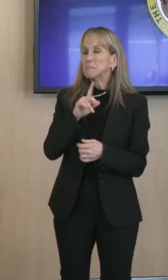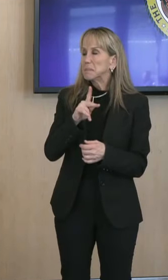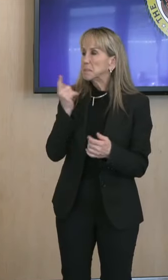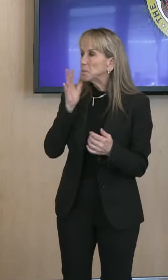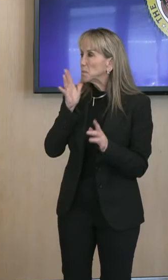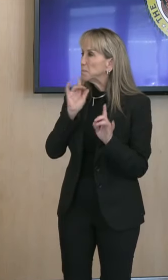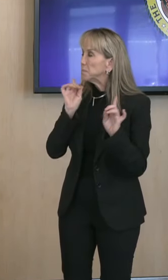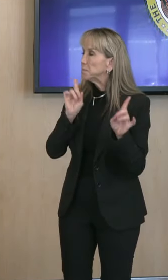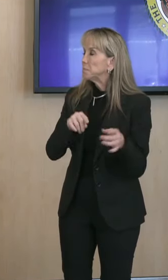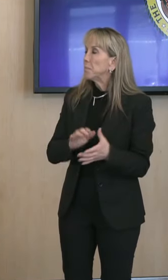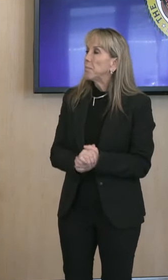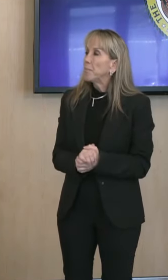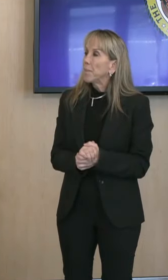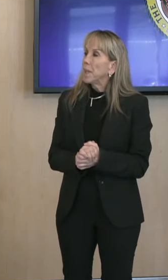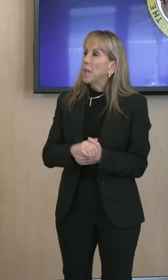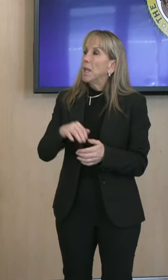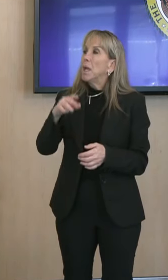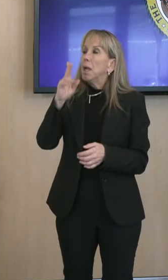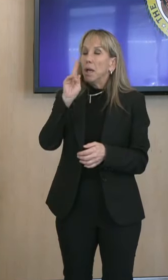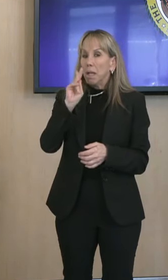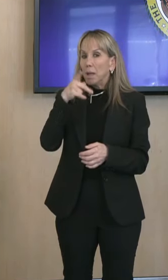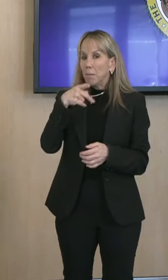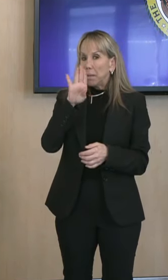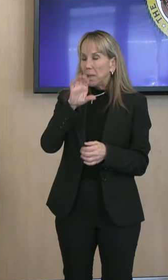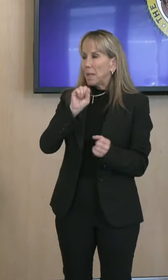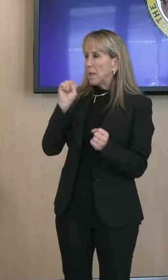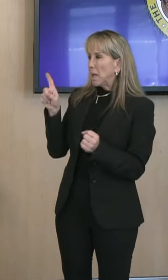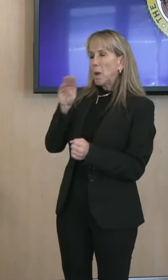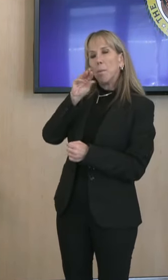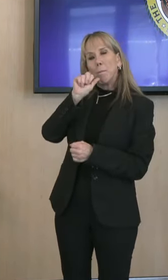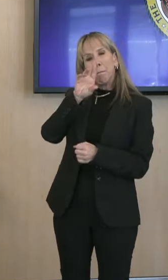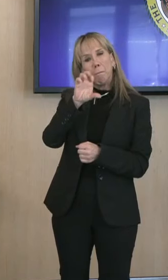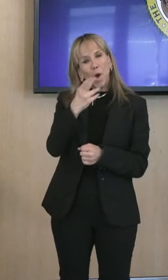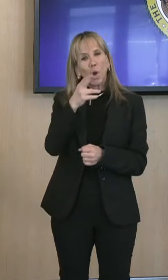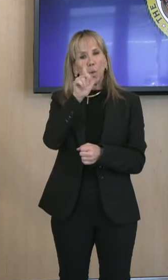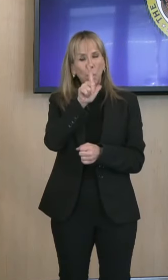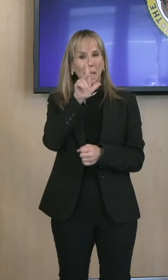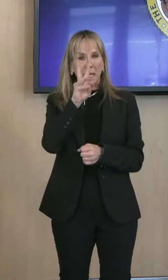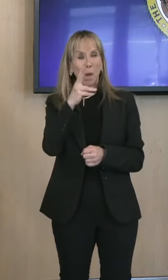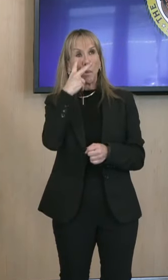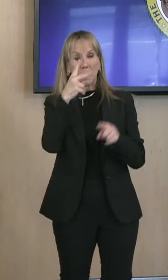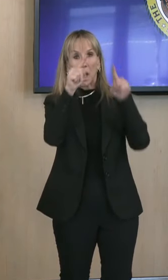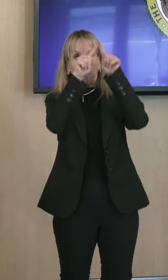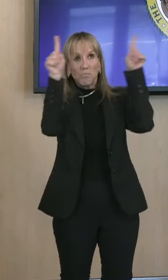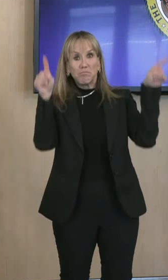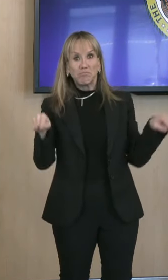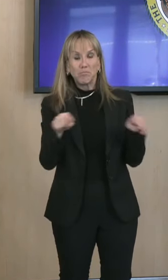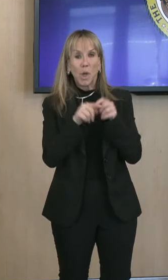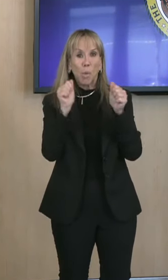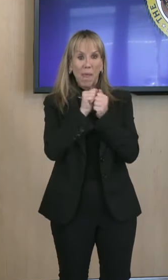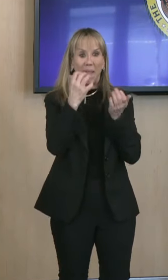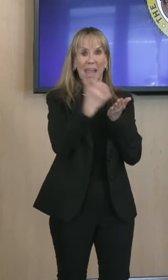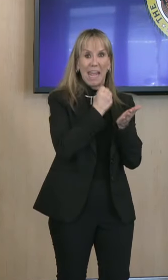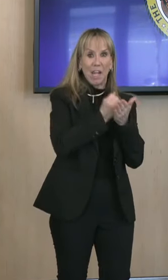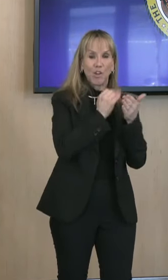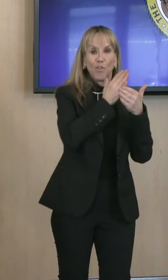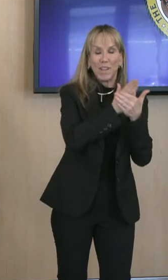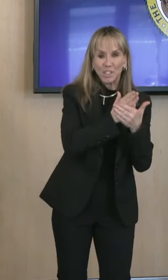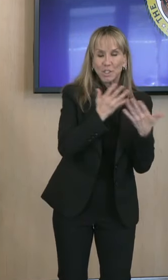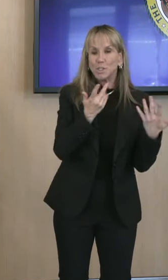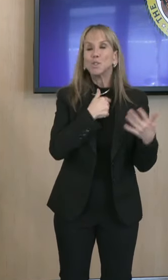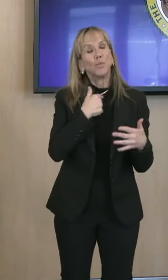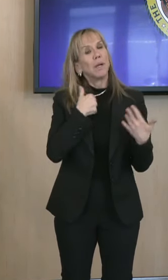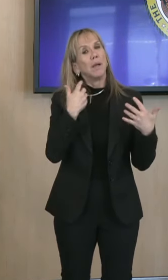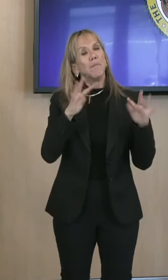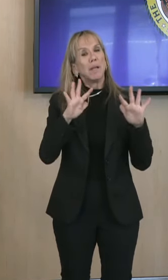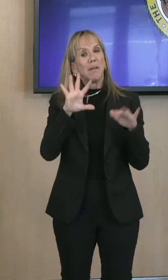from KPBS. On March 26th, officials shared a chart that showed with interventions, we'd reach a bed occupancy